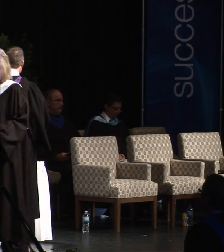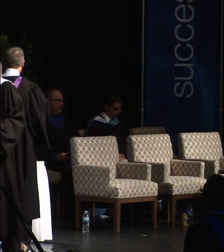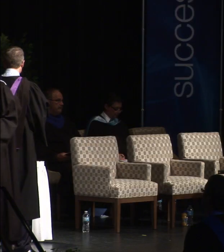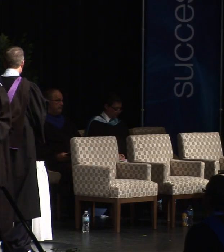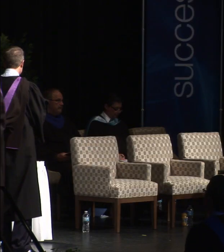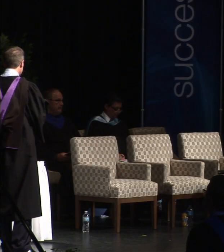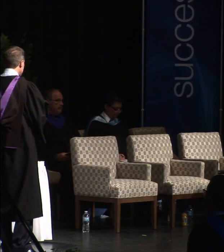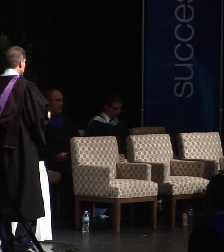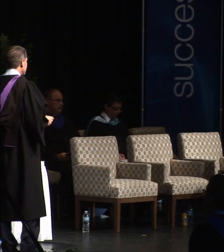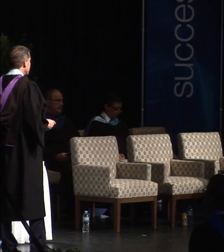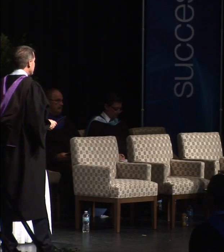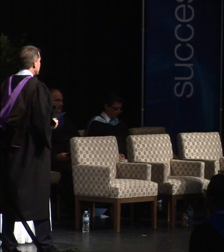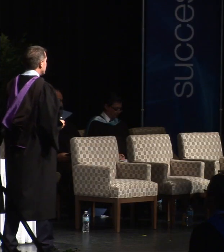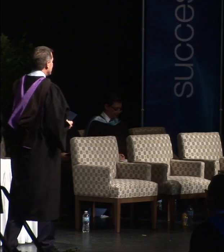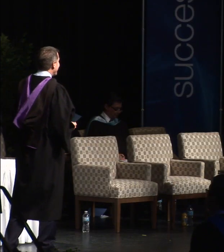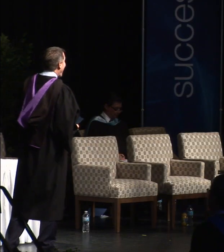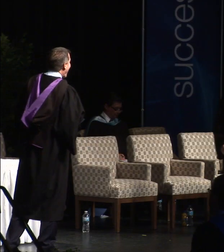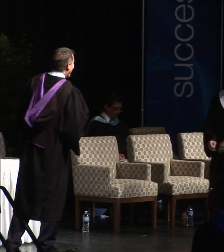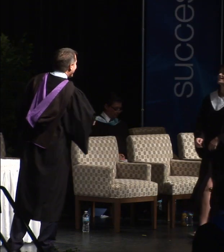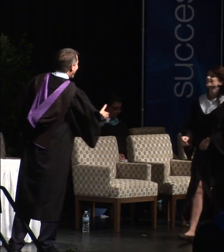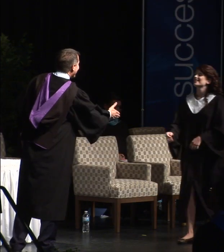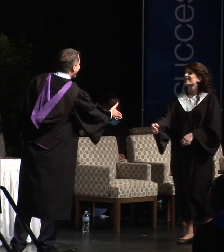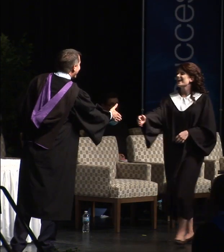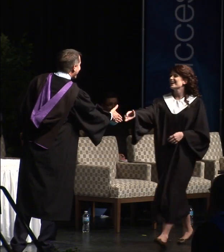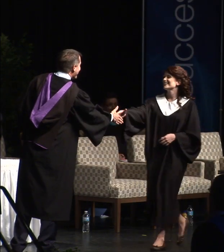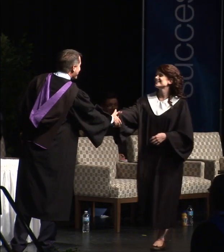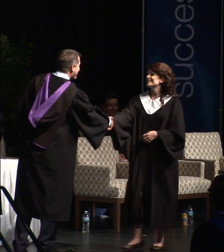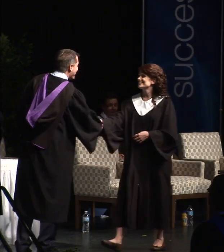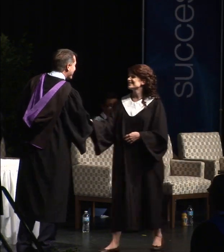Kaylin Ashley O'Toole.